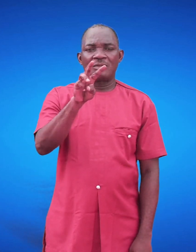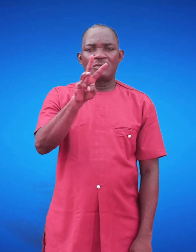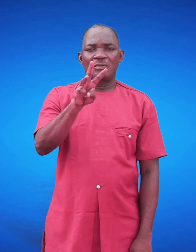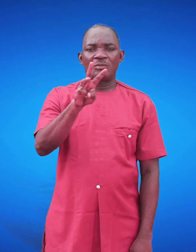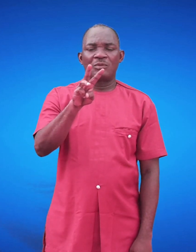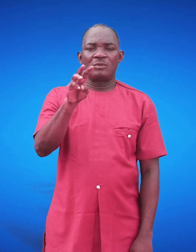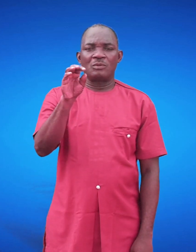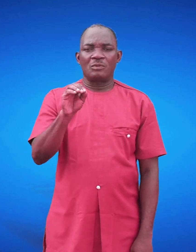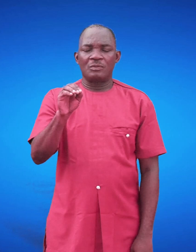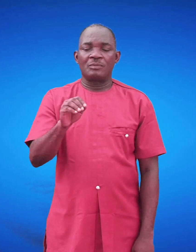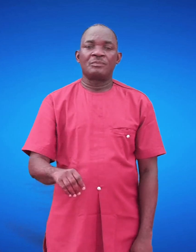DSWO,